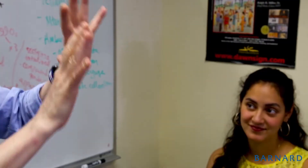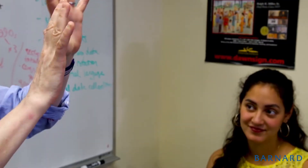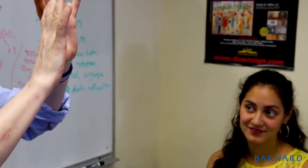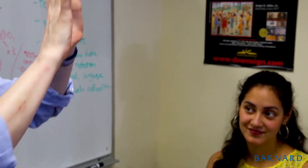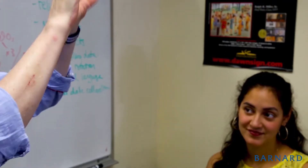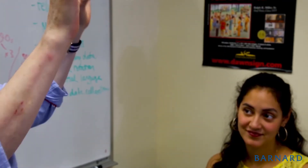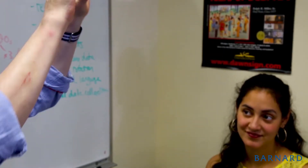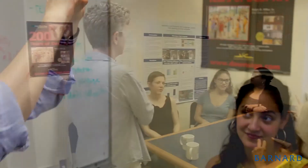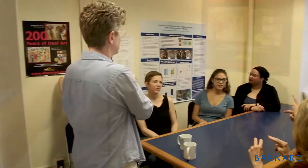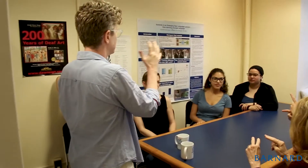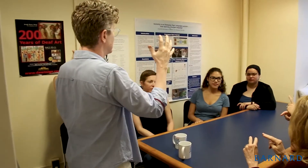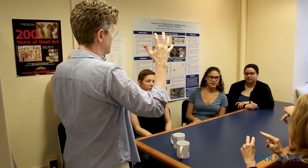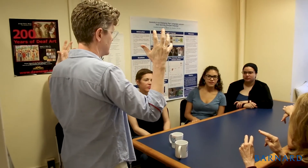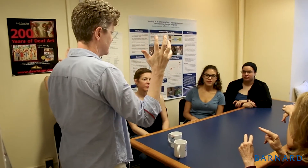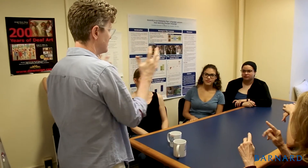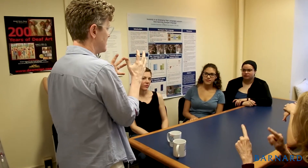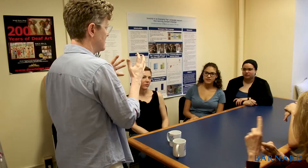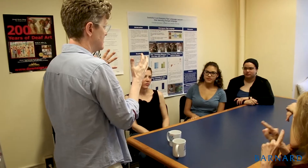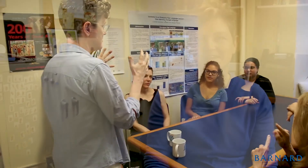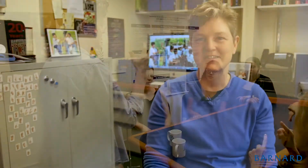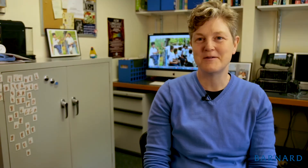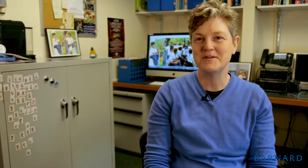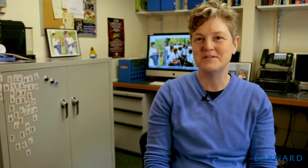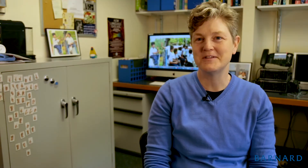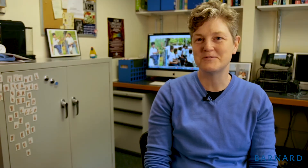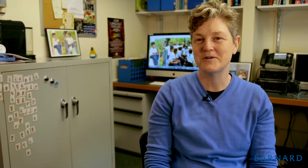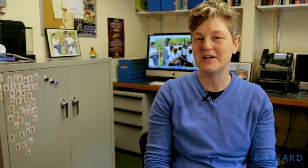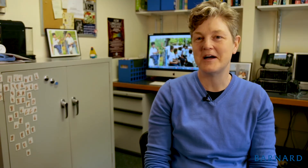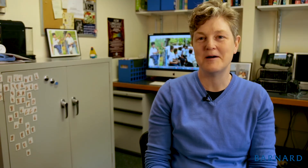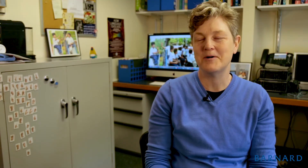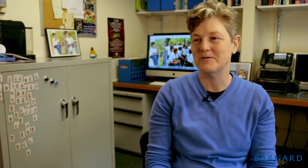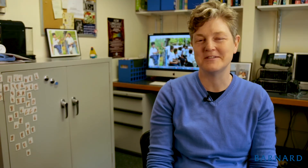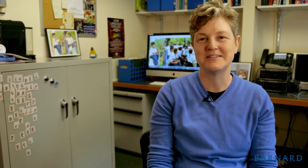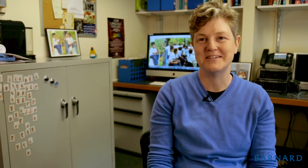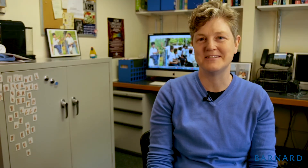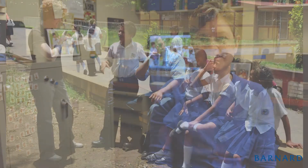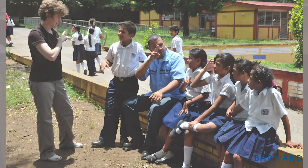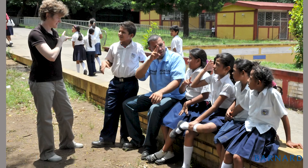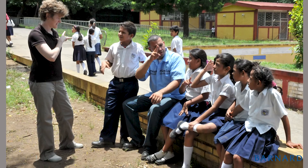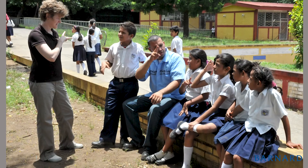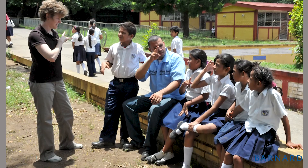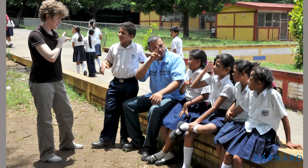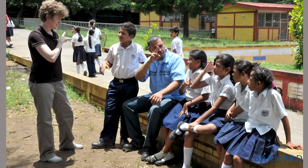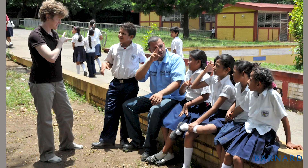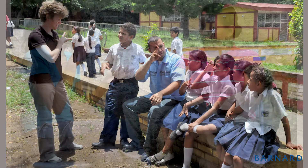just learning from me, but they're also mentoring each other. As long as I've been doing this work, I'm always excited to study Nicaraguan Sign Language.